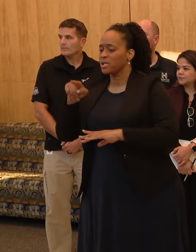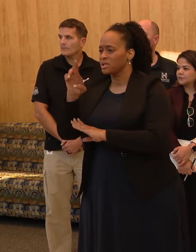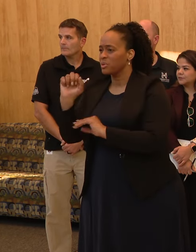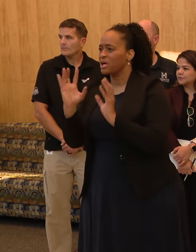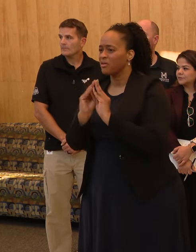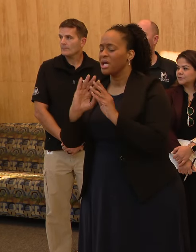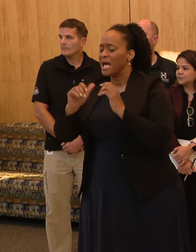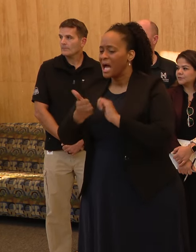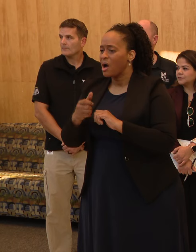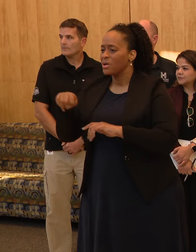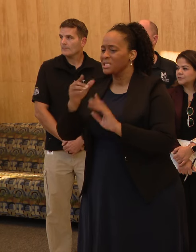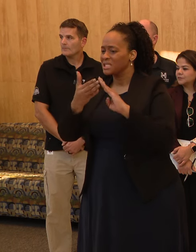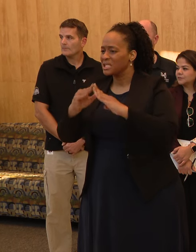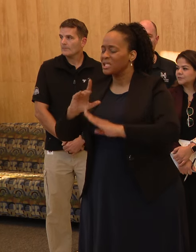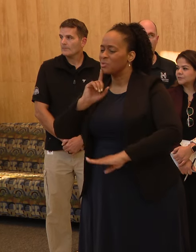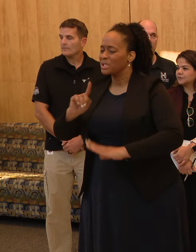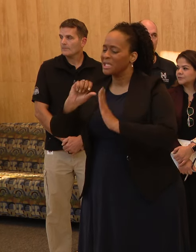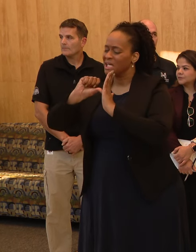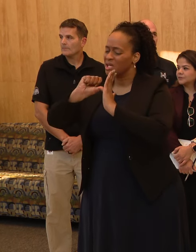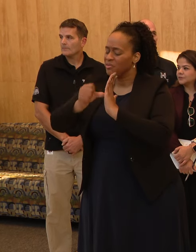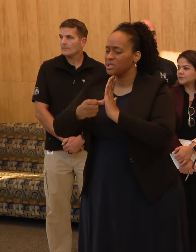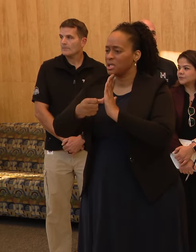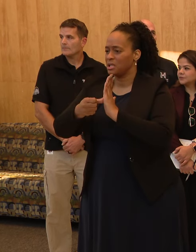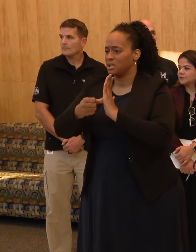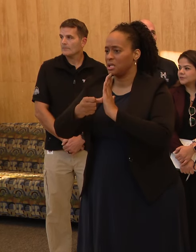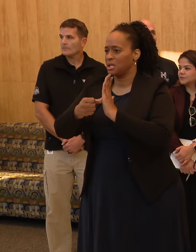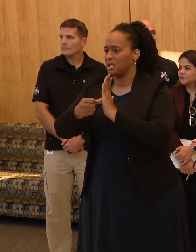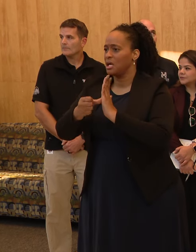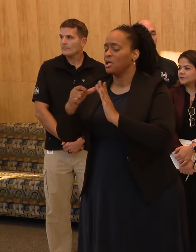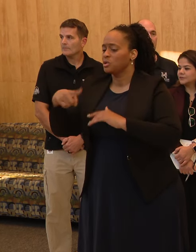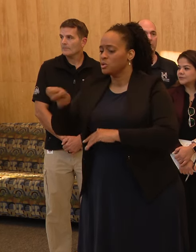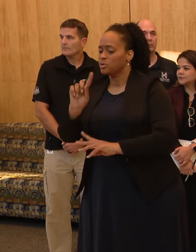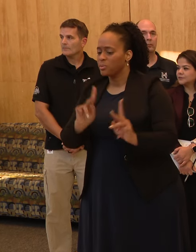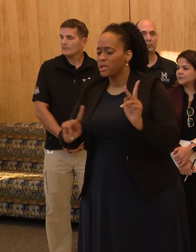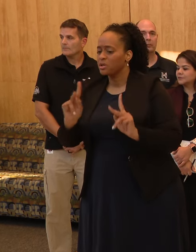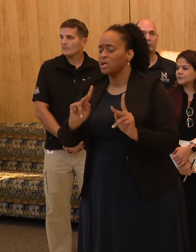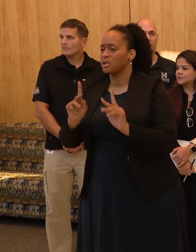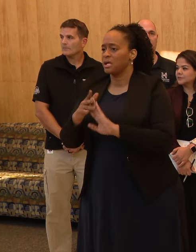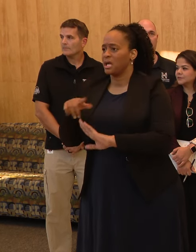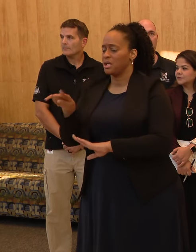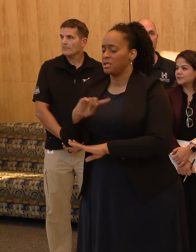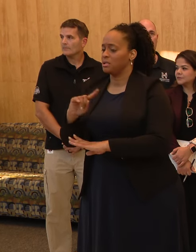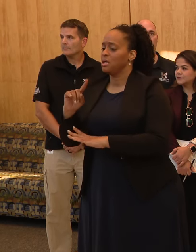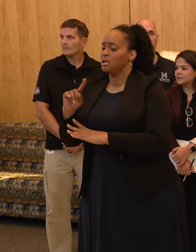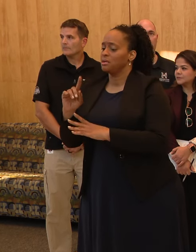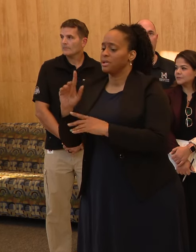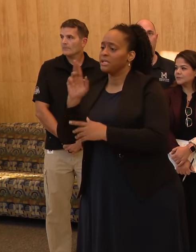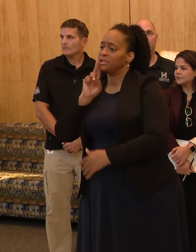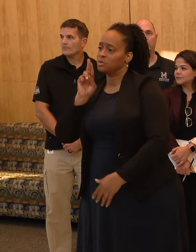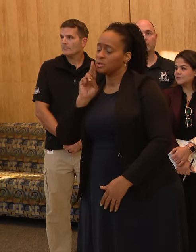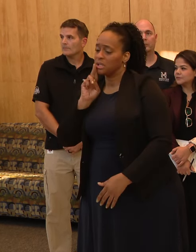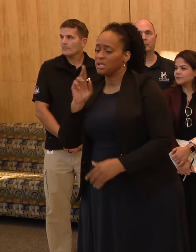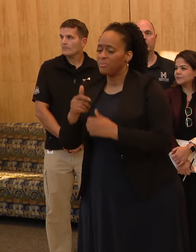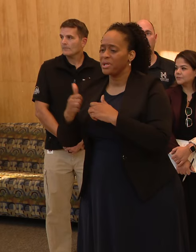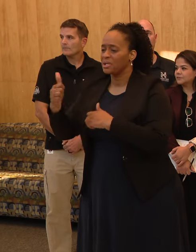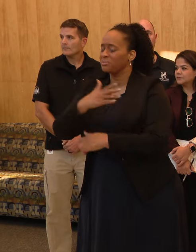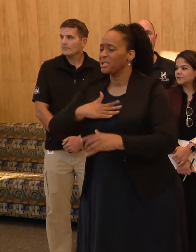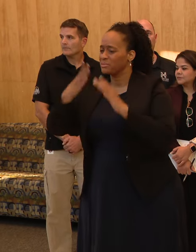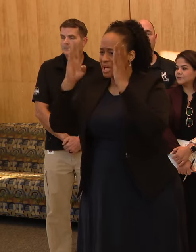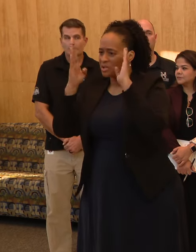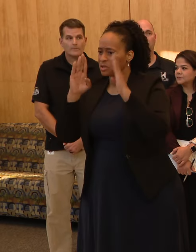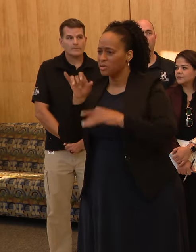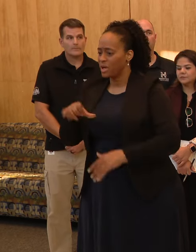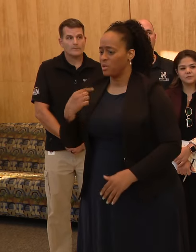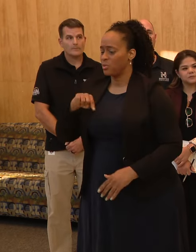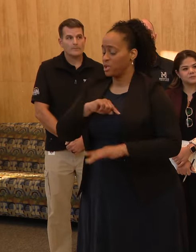conferences, but how is the city really emphasizing to the residents and to the people of Houston and beyond? Please pay attention. Well,